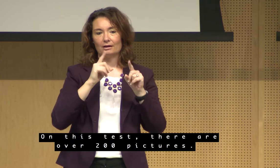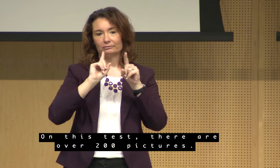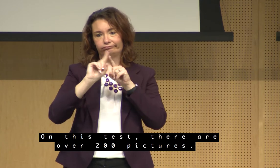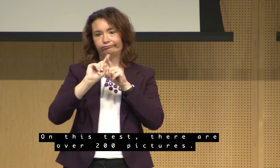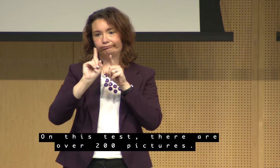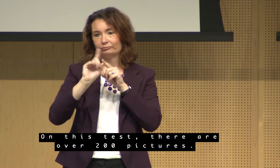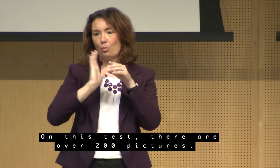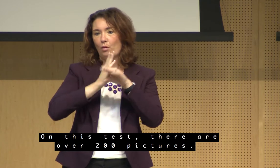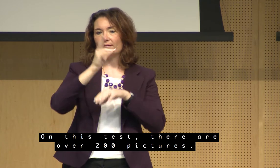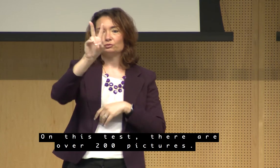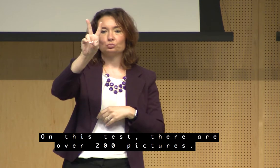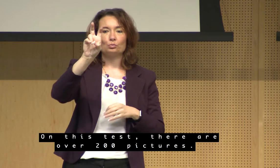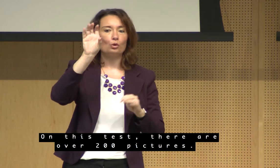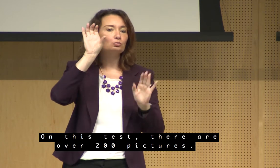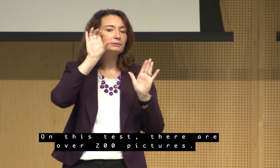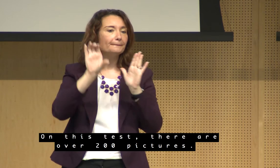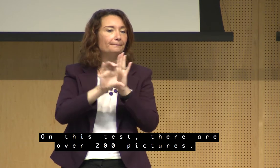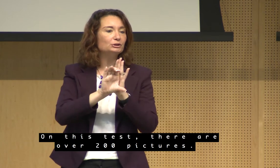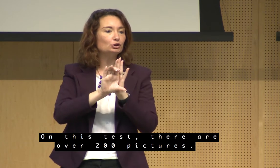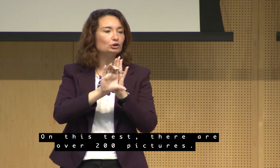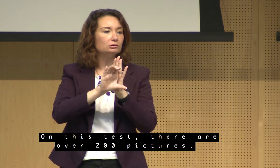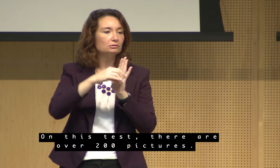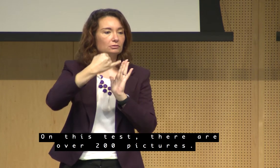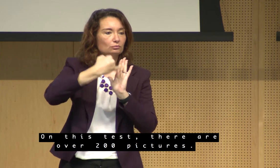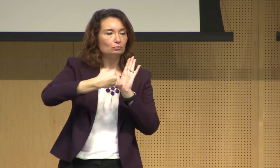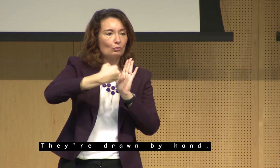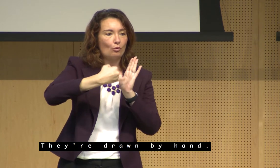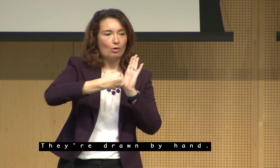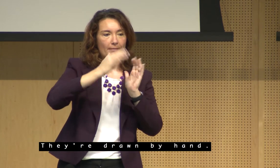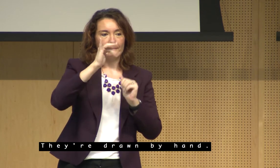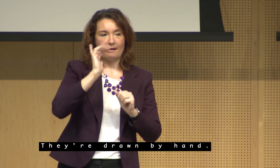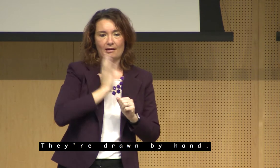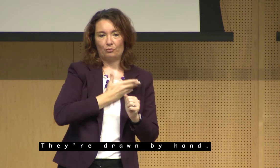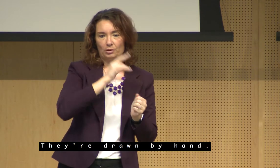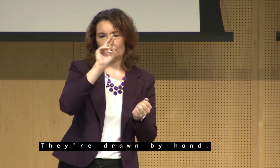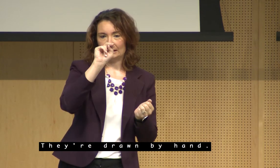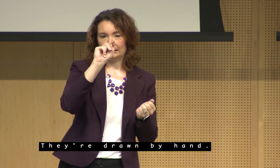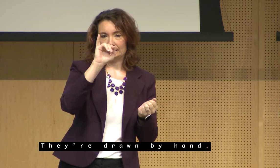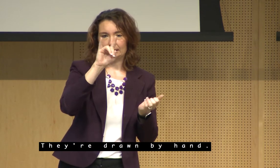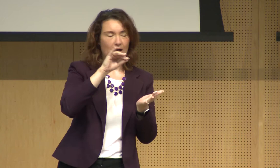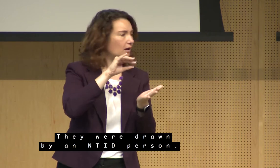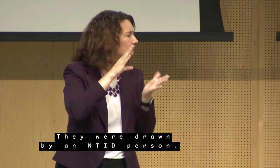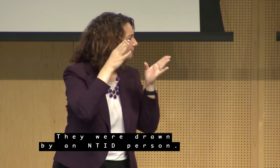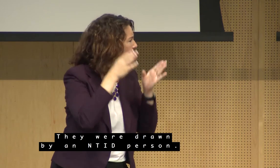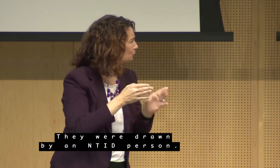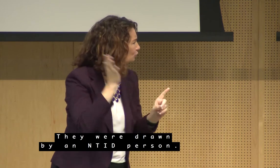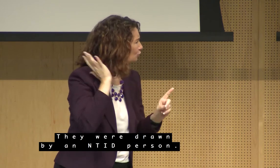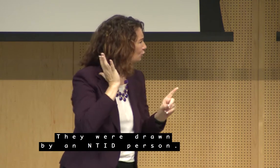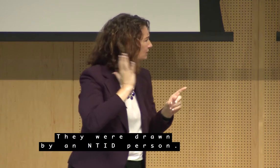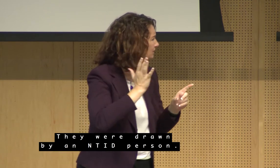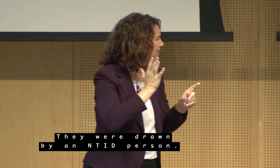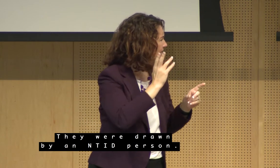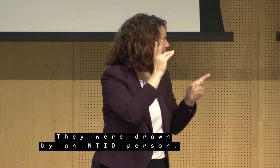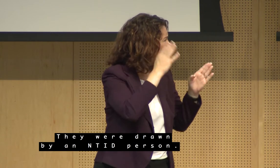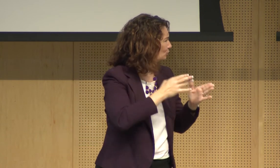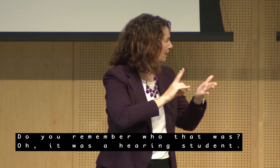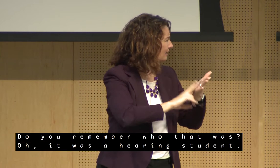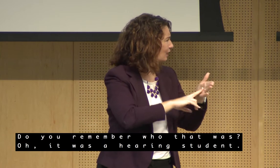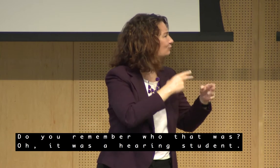On this test, there are over 200 pictures. They're drawn by hand. They were drawn by an NTID person. Do you remember who that was? Oh, it